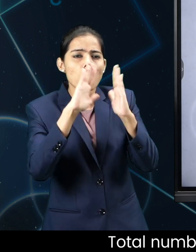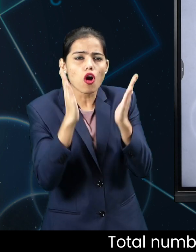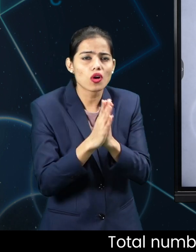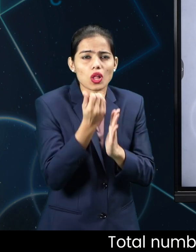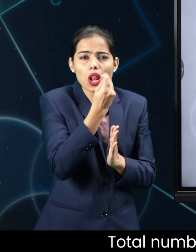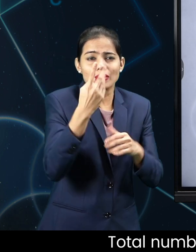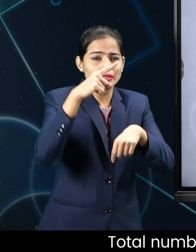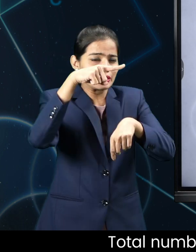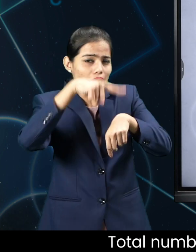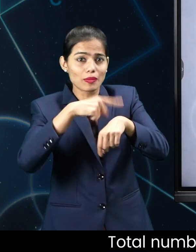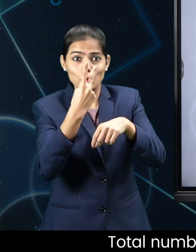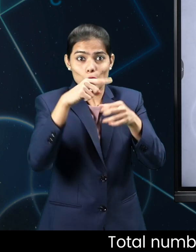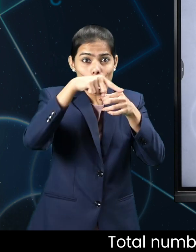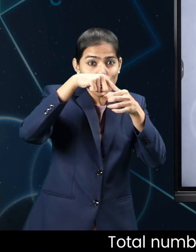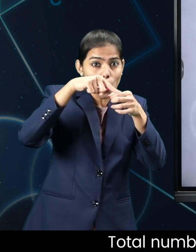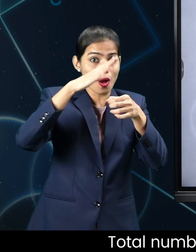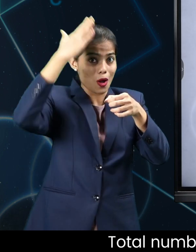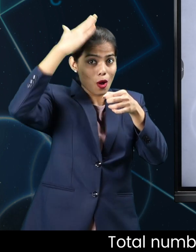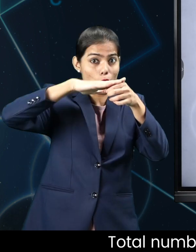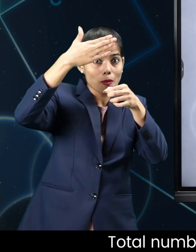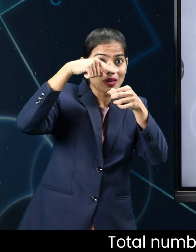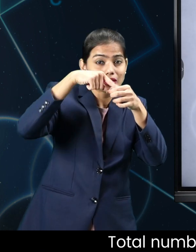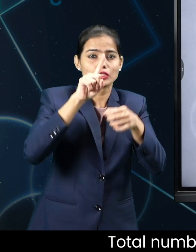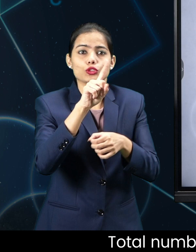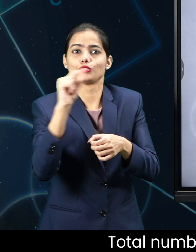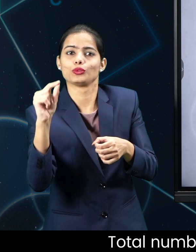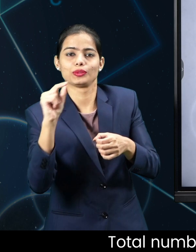total number of times 2 heads turned up is equal to 100,